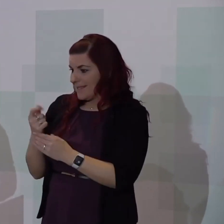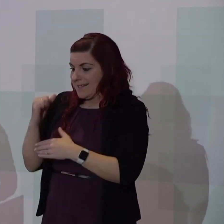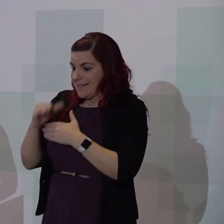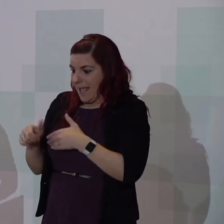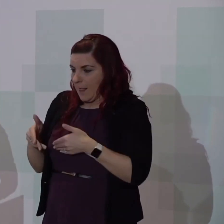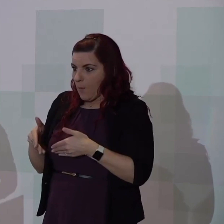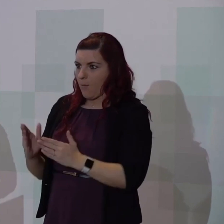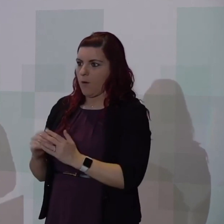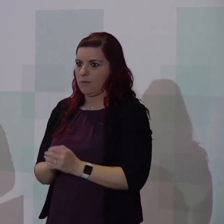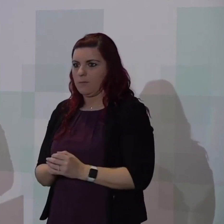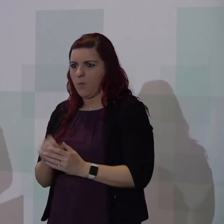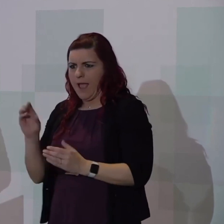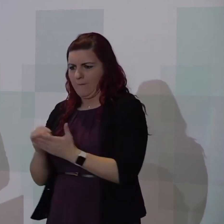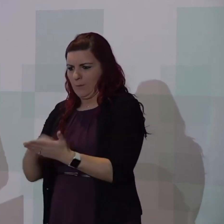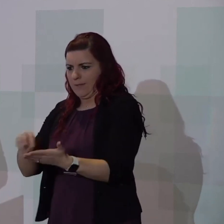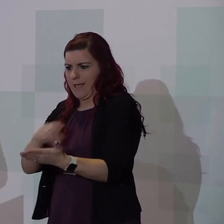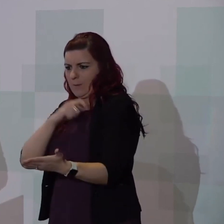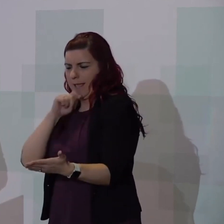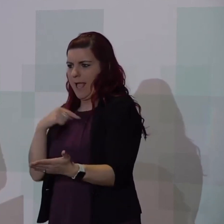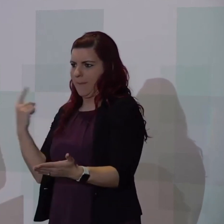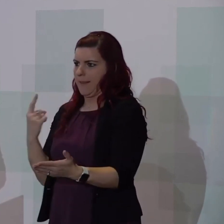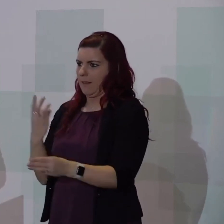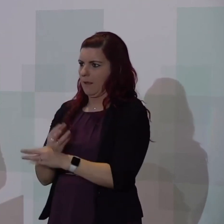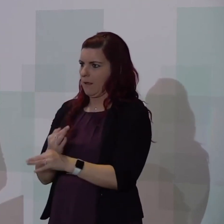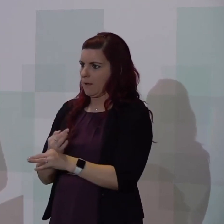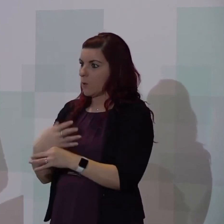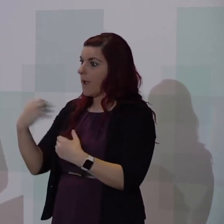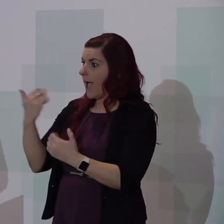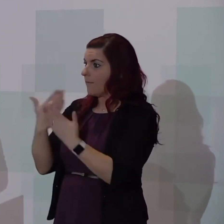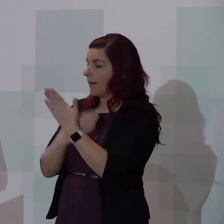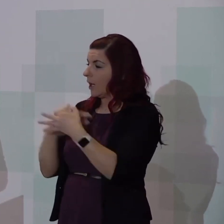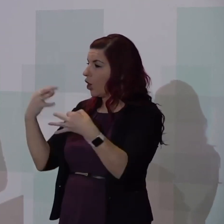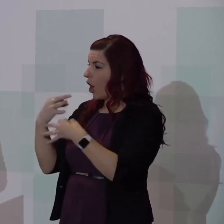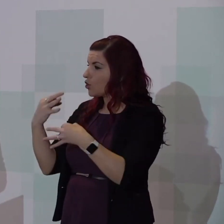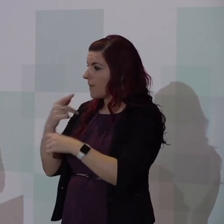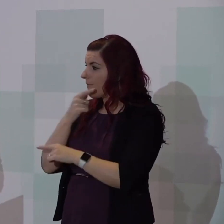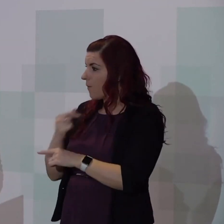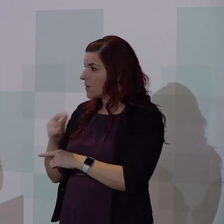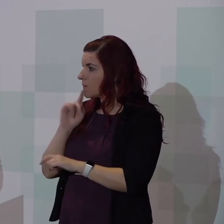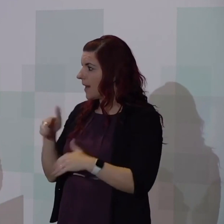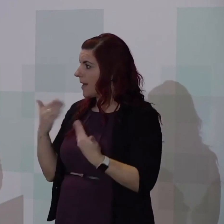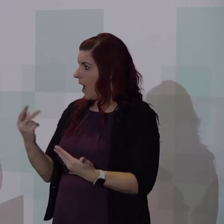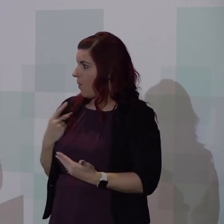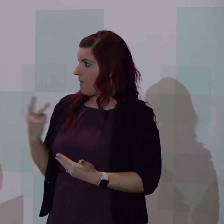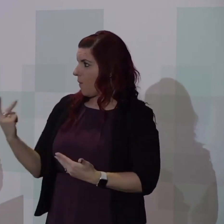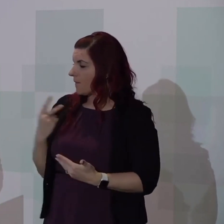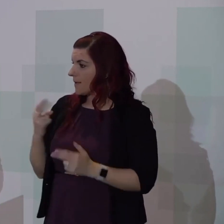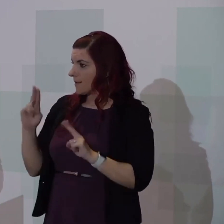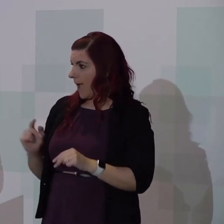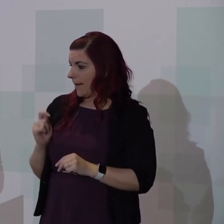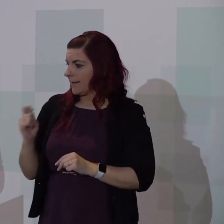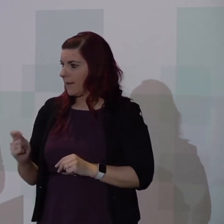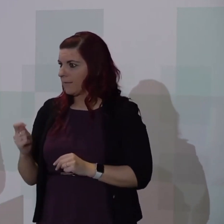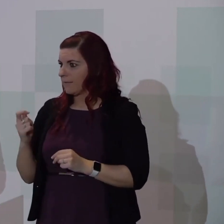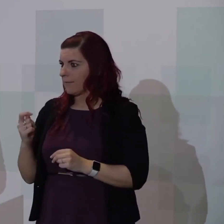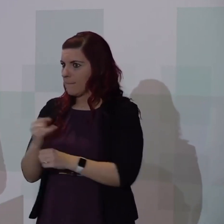We have legal guardianship of the boys, which means For now, both of us can give medical consent in